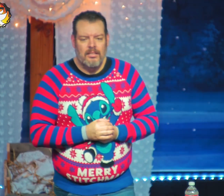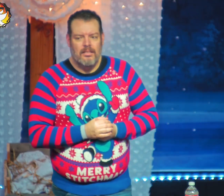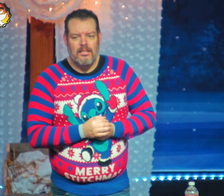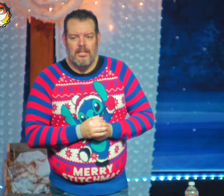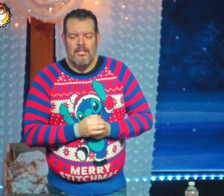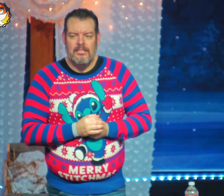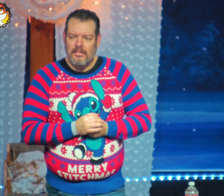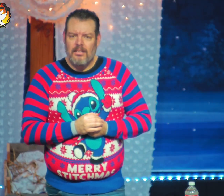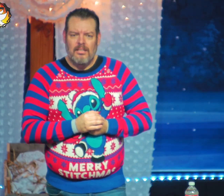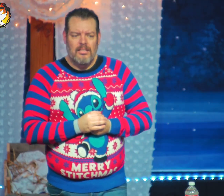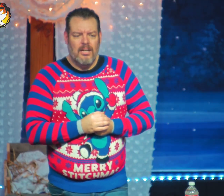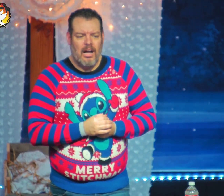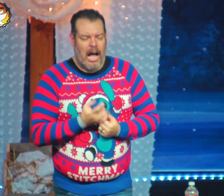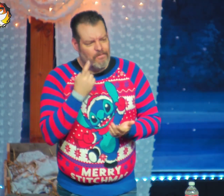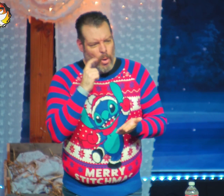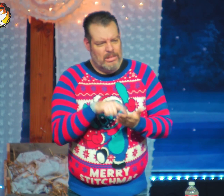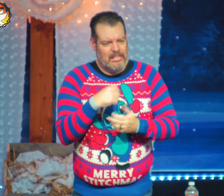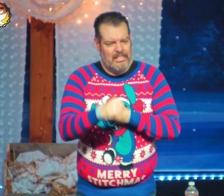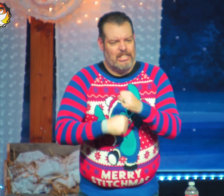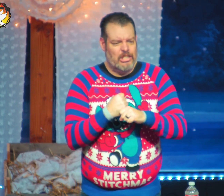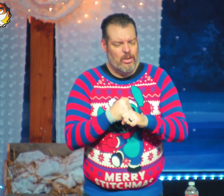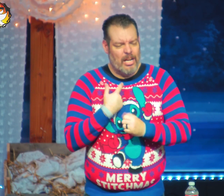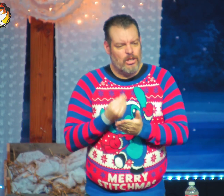And we can have ugly actions.